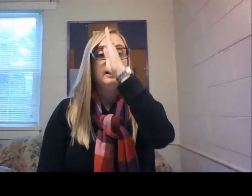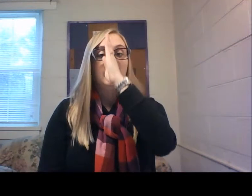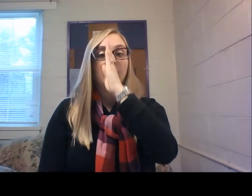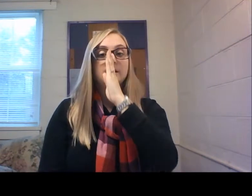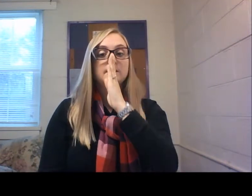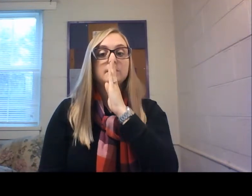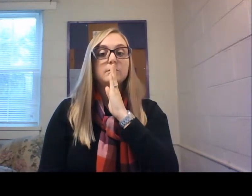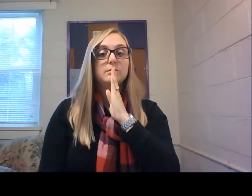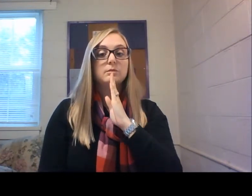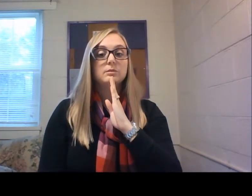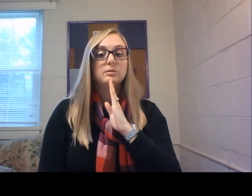God's